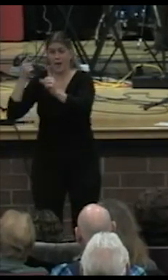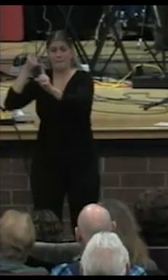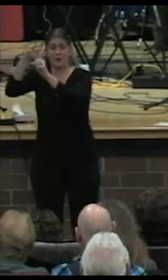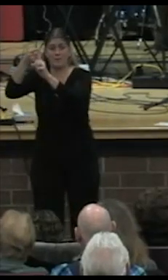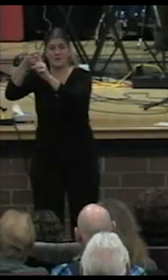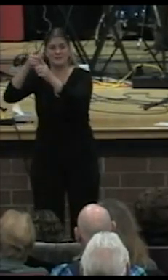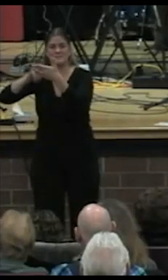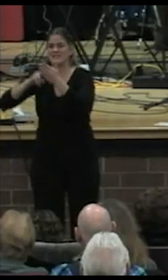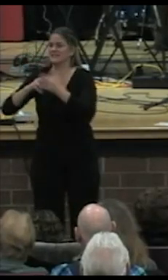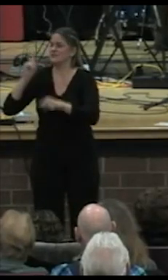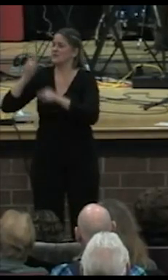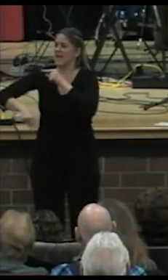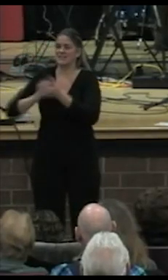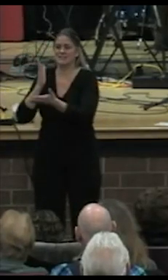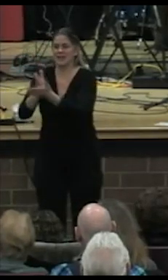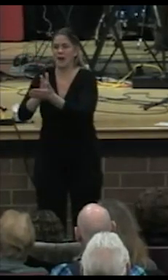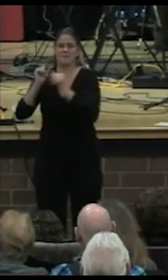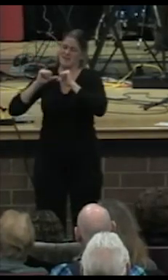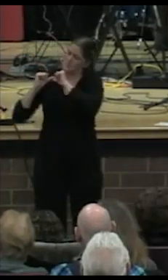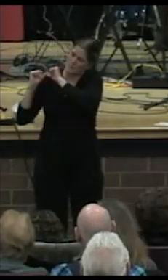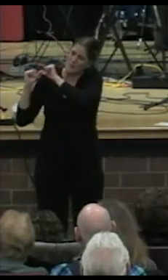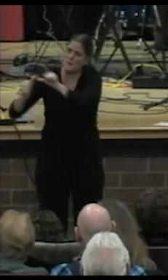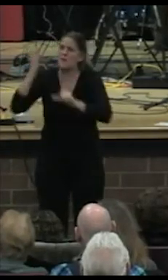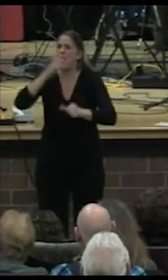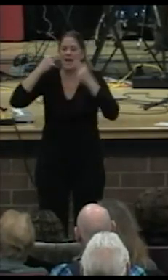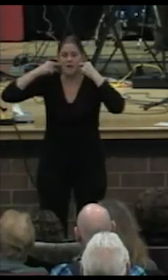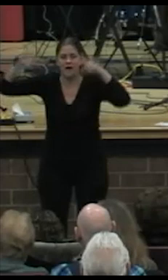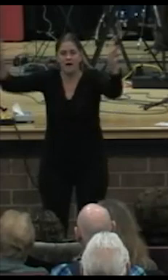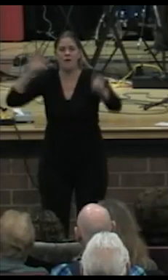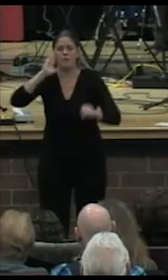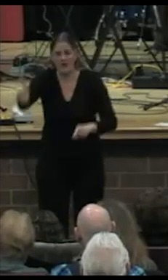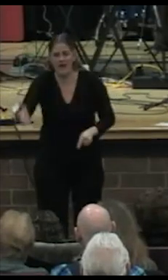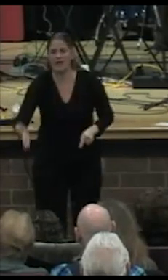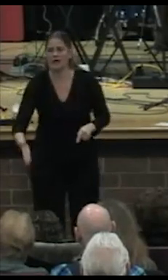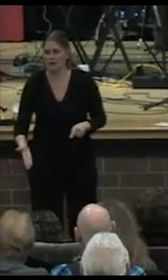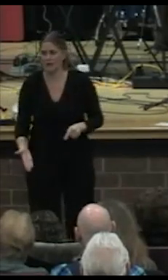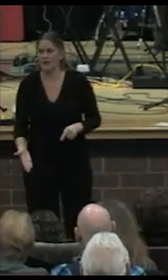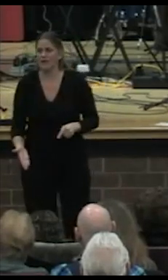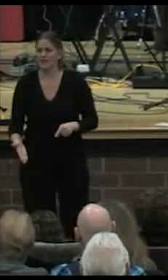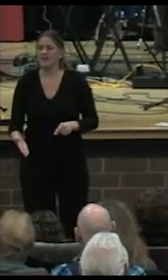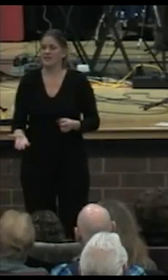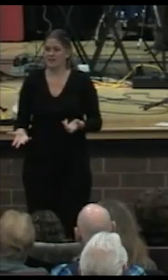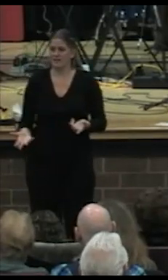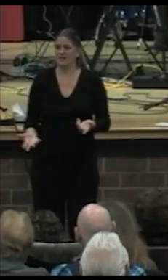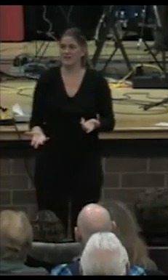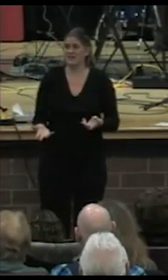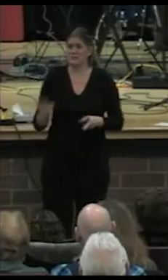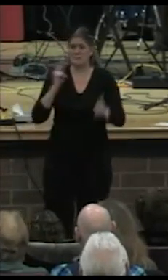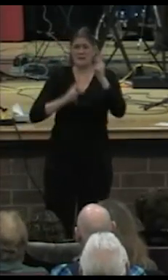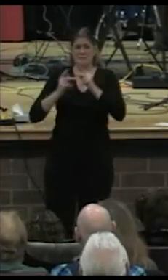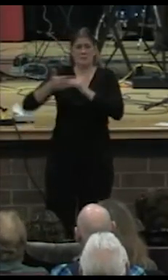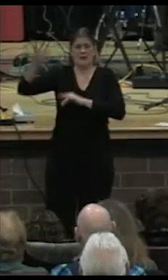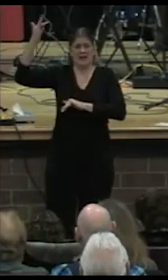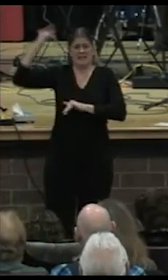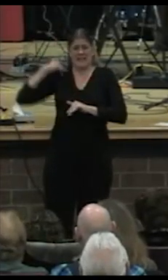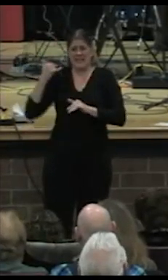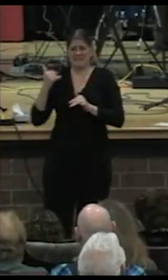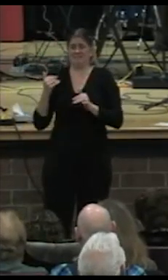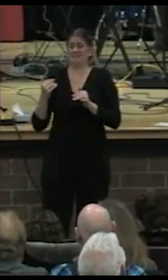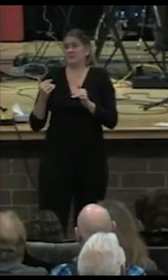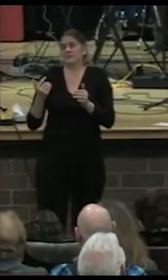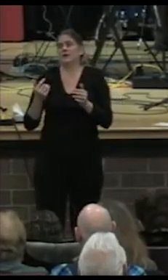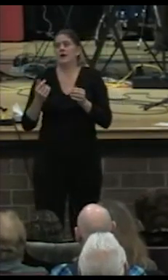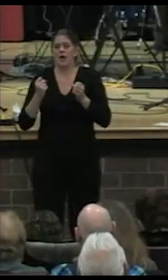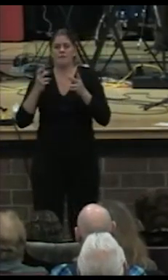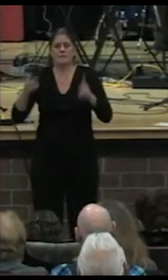is unstoppable. Can you say amen? And we see that literally the whole known world heard the gospel.